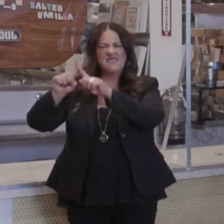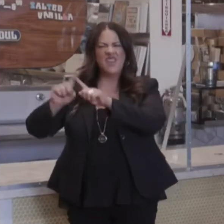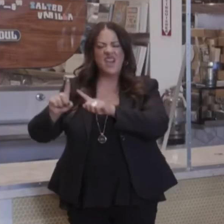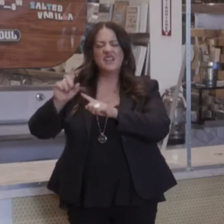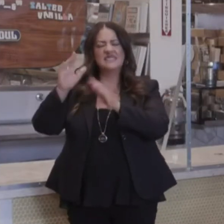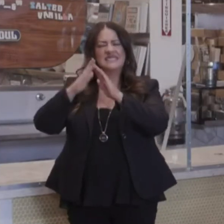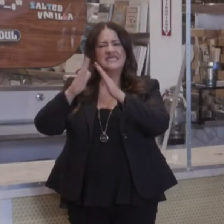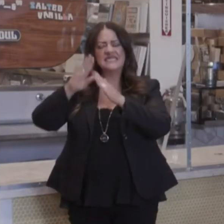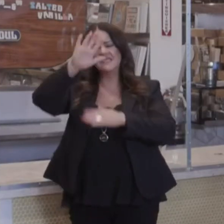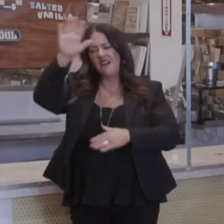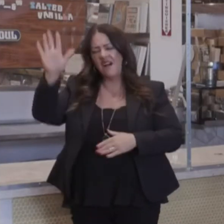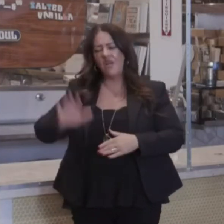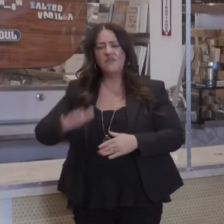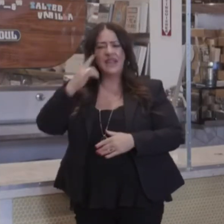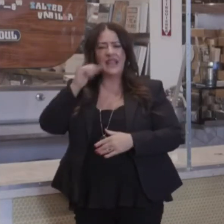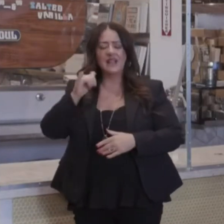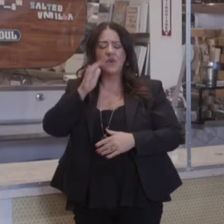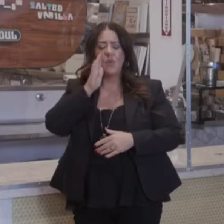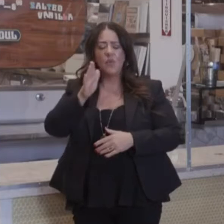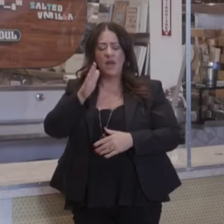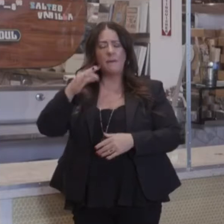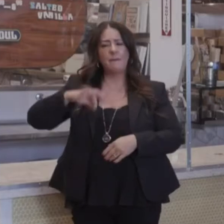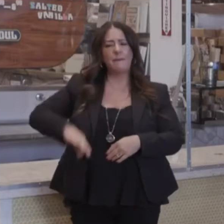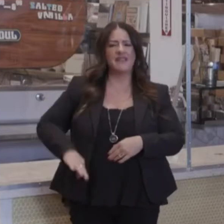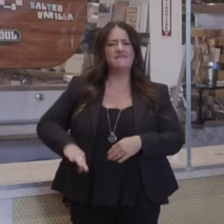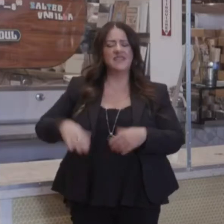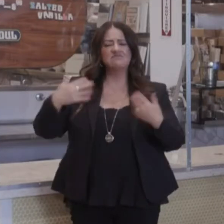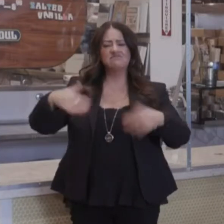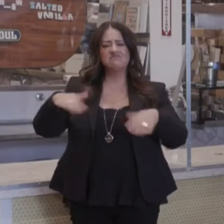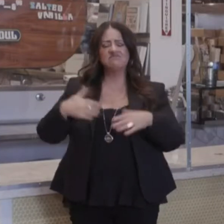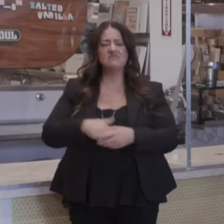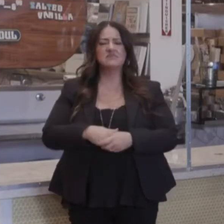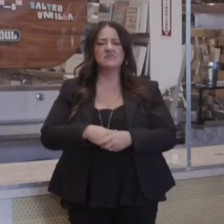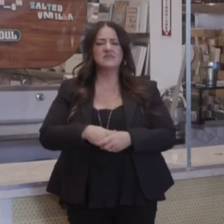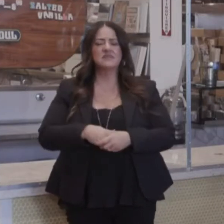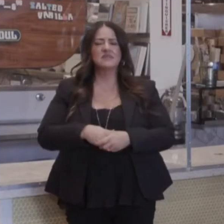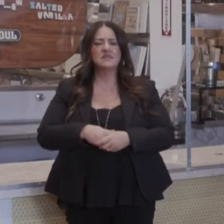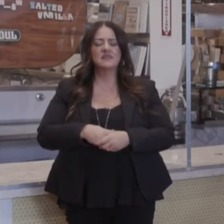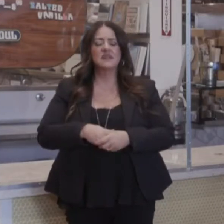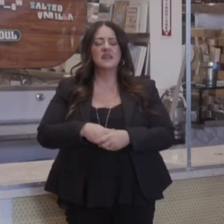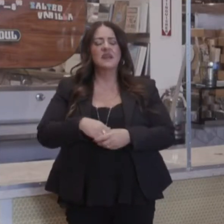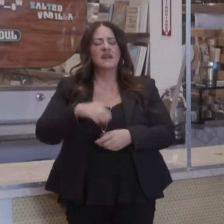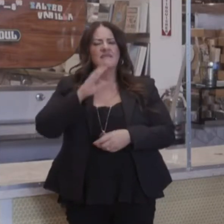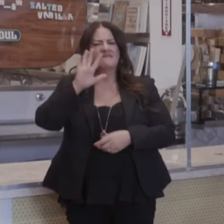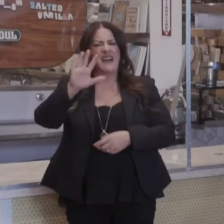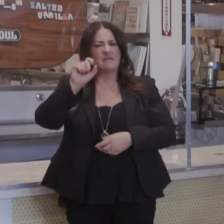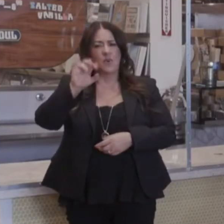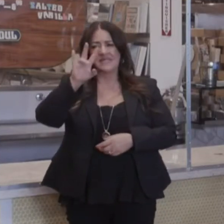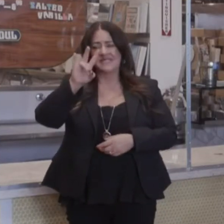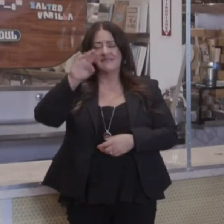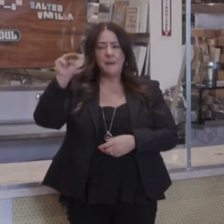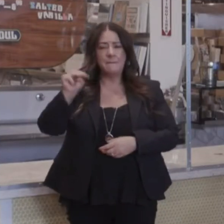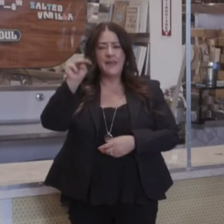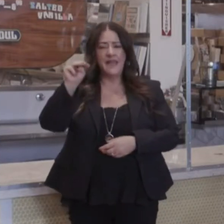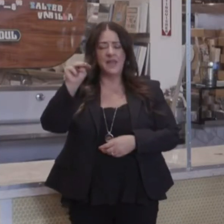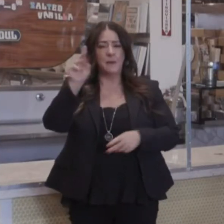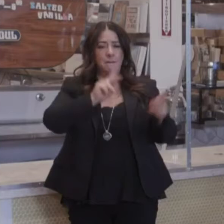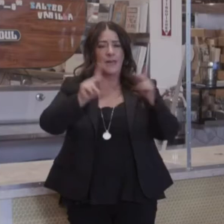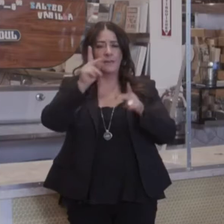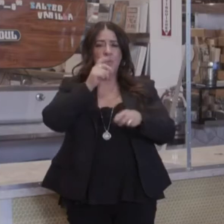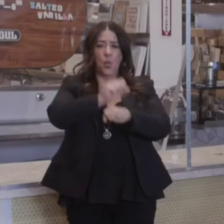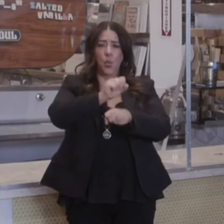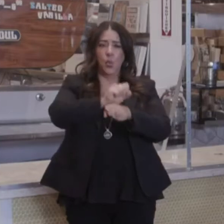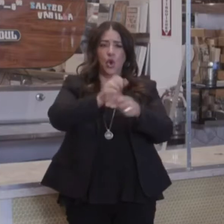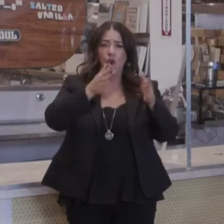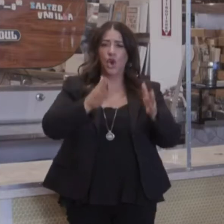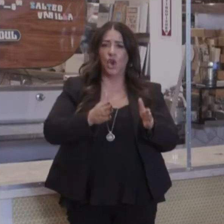not just small businesses, as the speaker pointed out, who will be on the receiving end of this help. 5.7 million working Californians